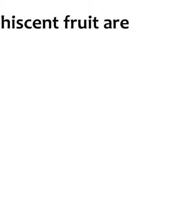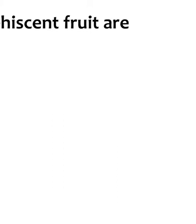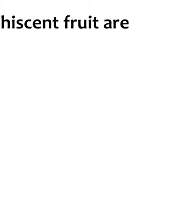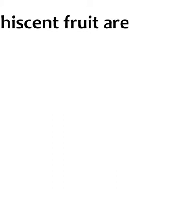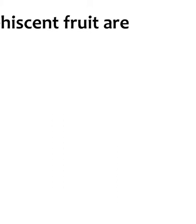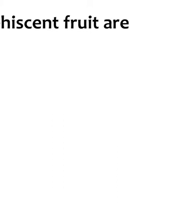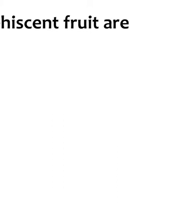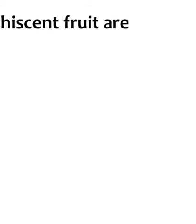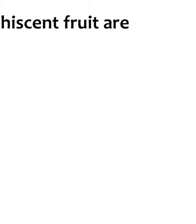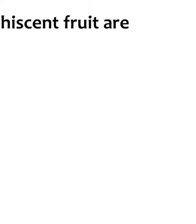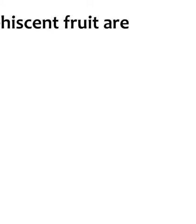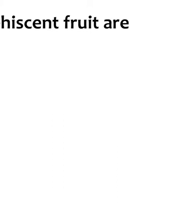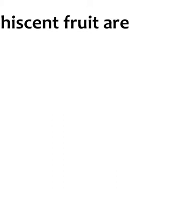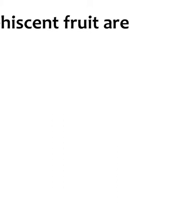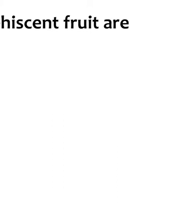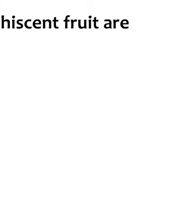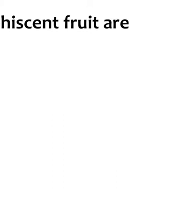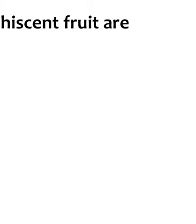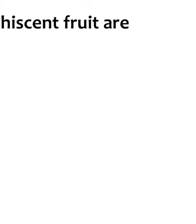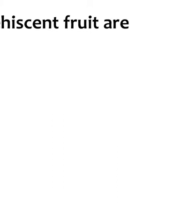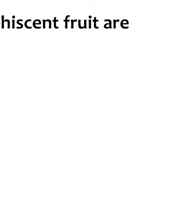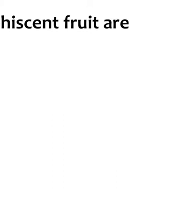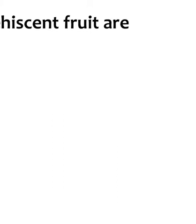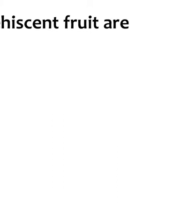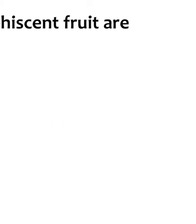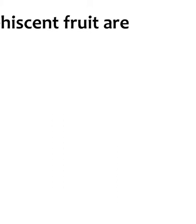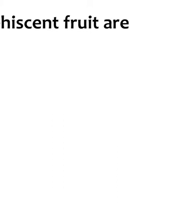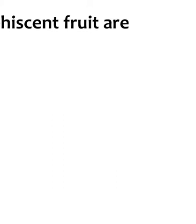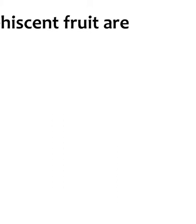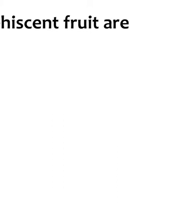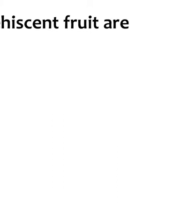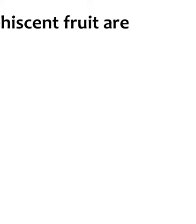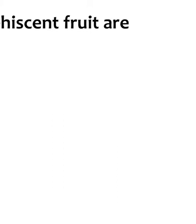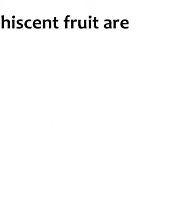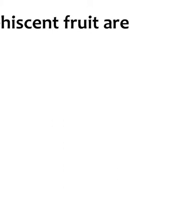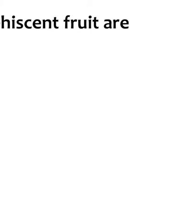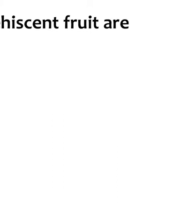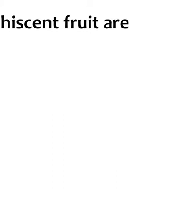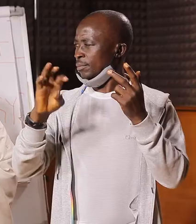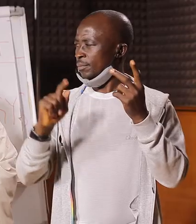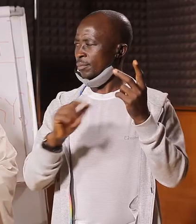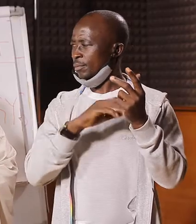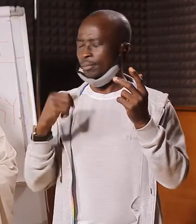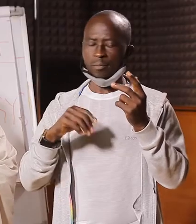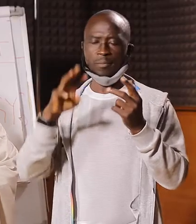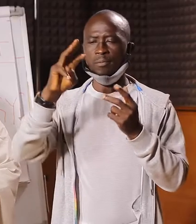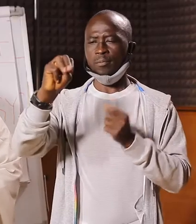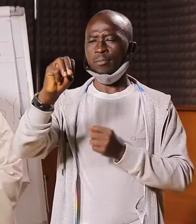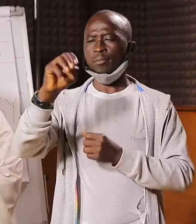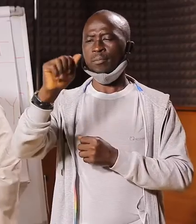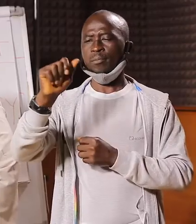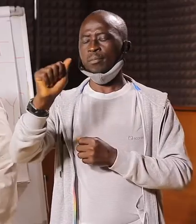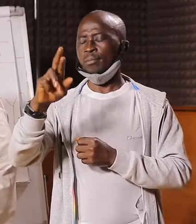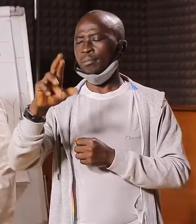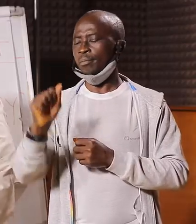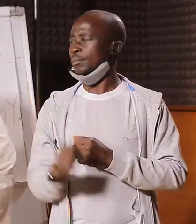have nuts, we have caryopsis, we have akin, we have cypsela, and we have samara. So my student, let's take it